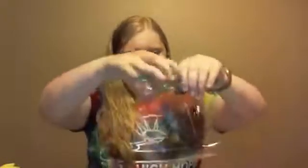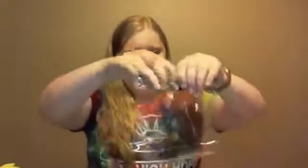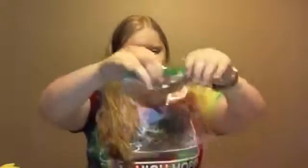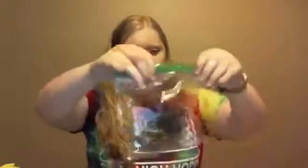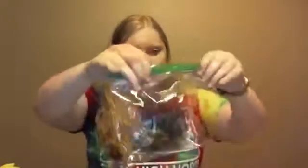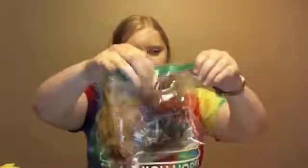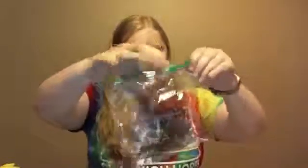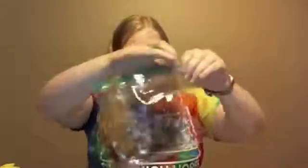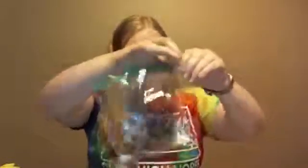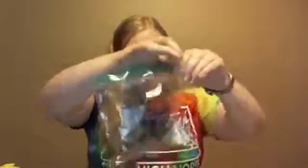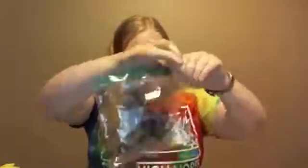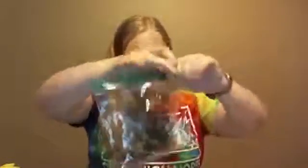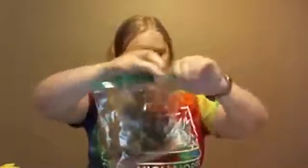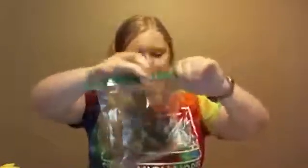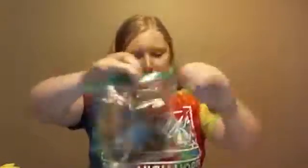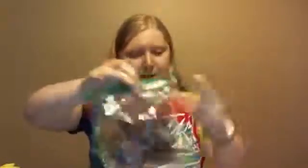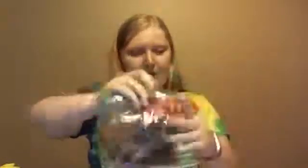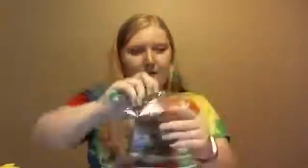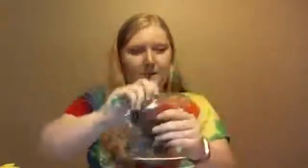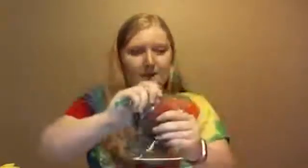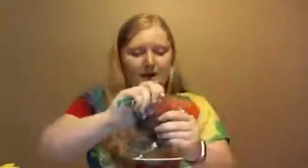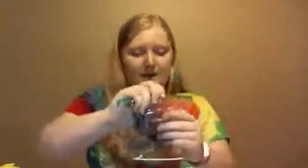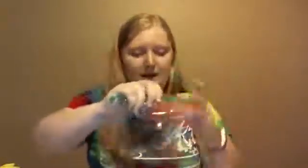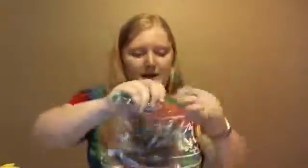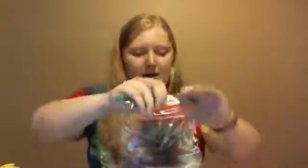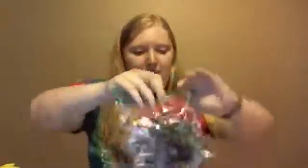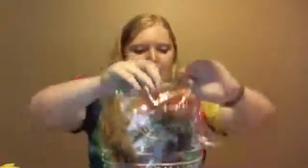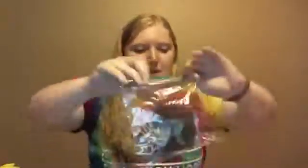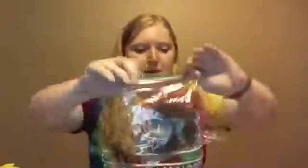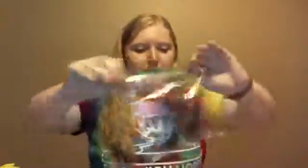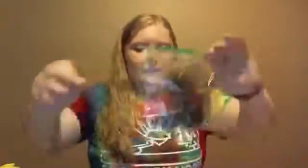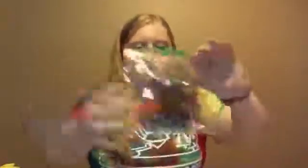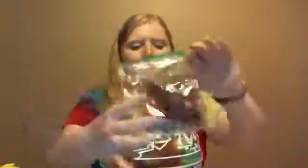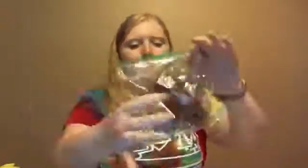I'm going to let the air out of my bag so I can feel the texture.